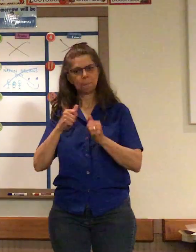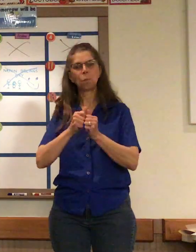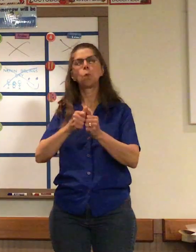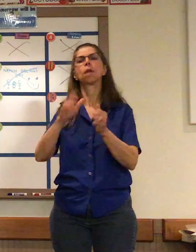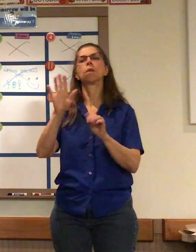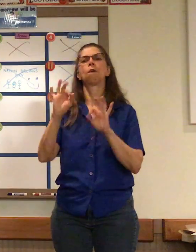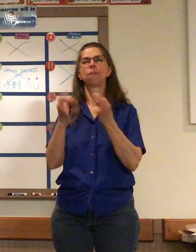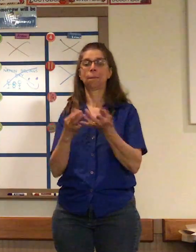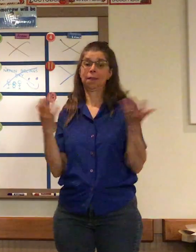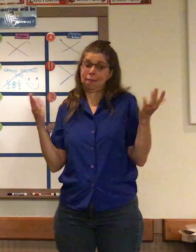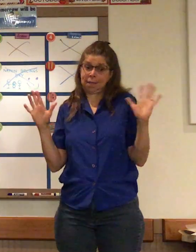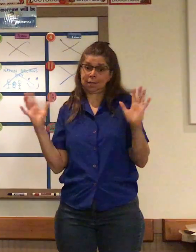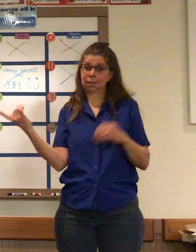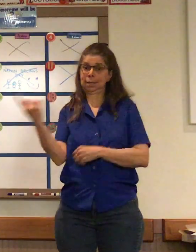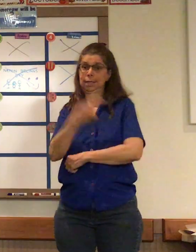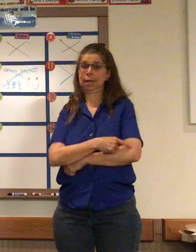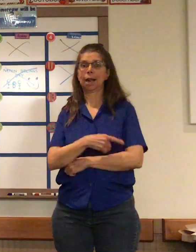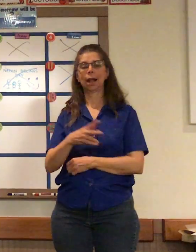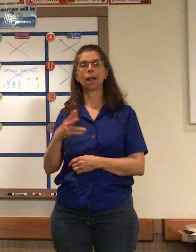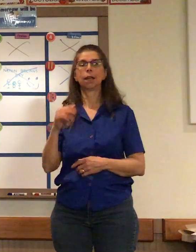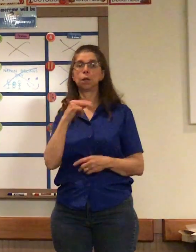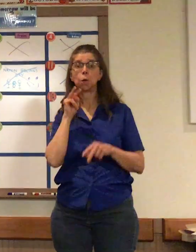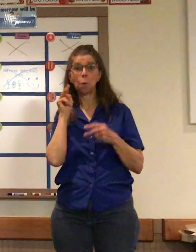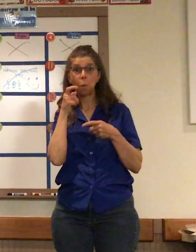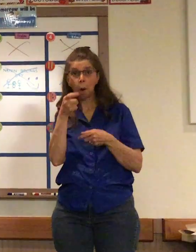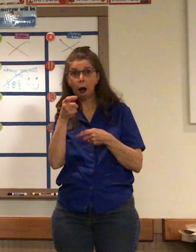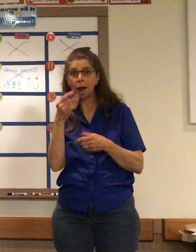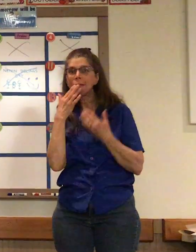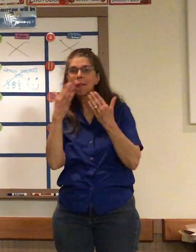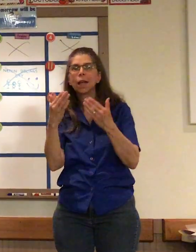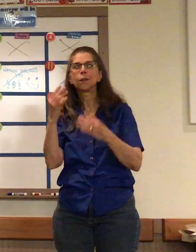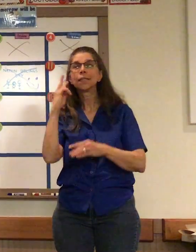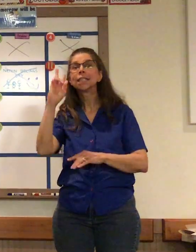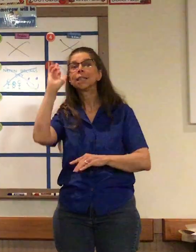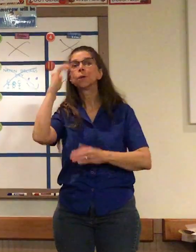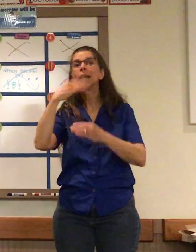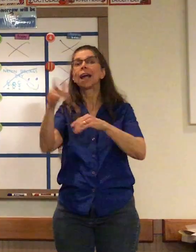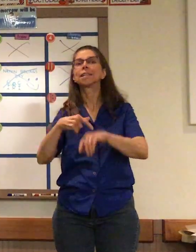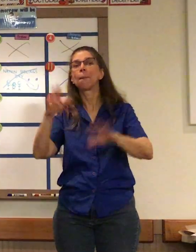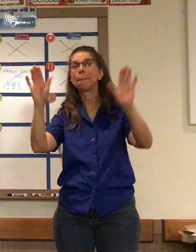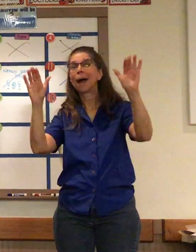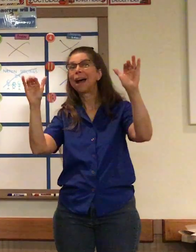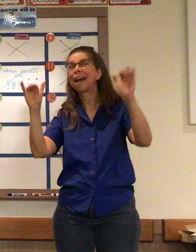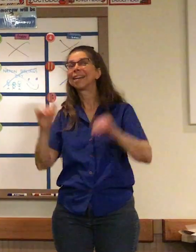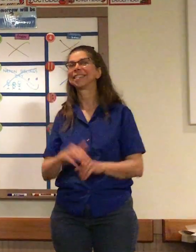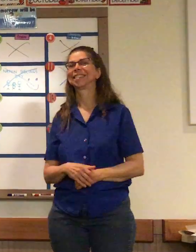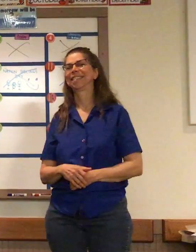That's all that we have for today. Thank you guys for watching. And we'll see you next time. Bye, guys.